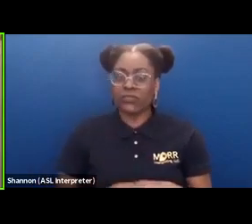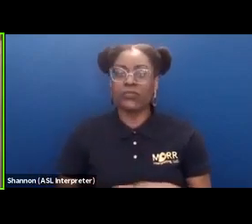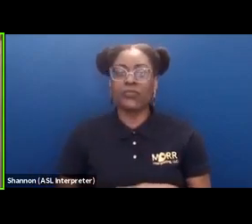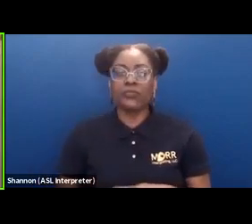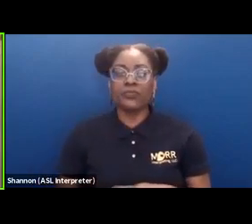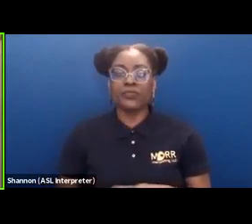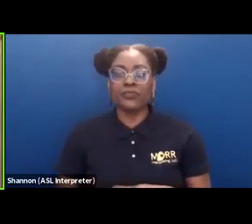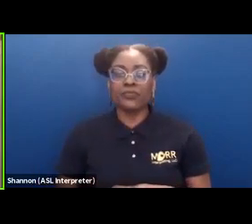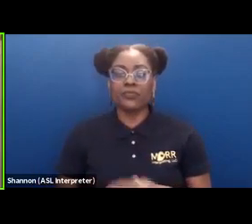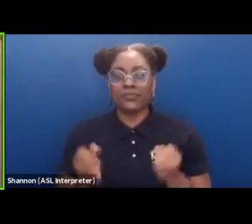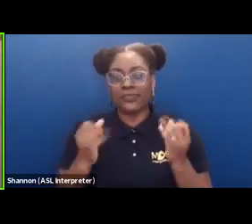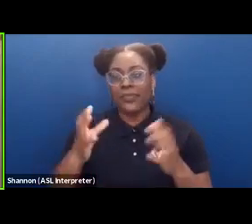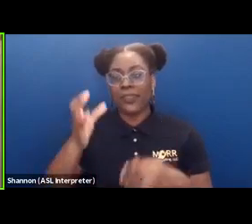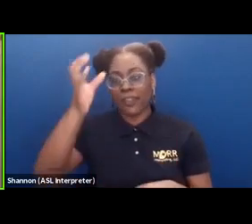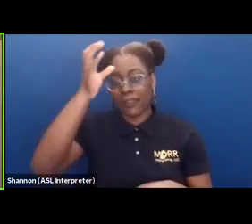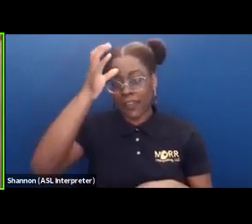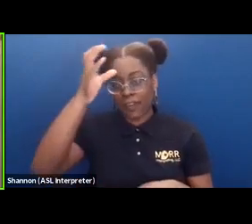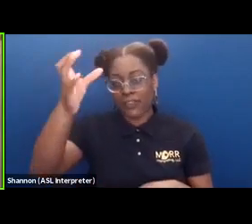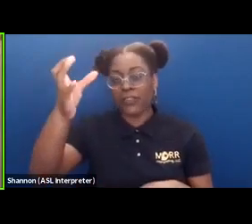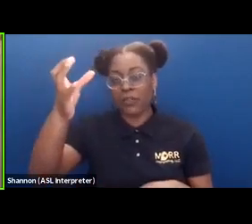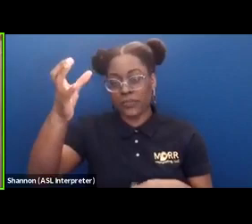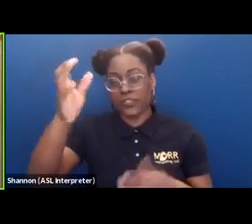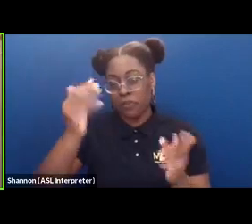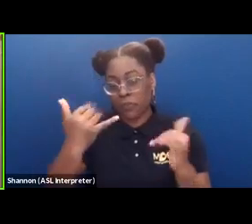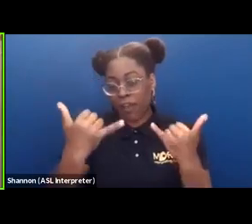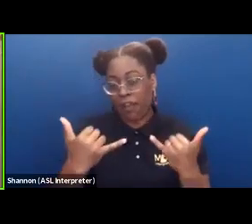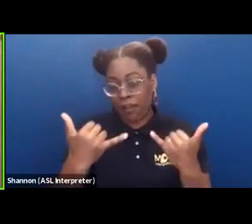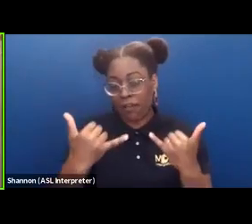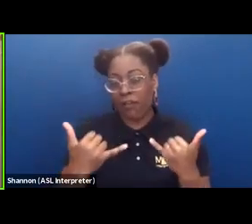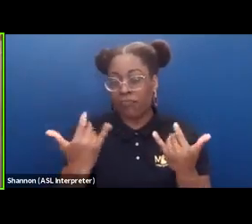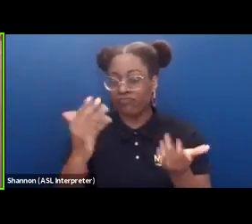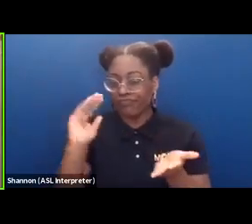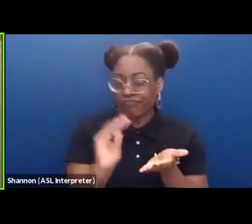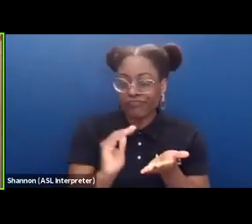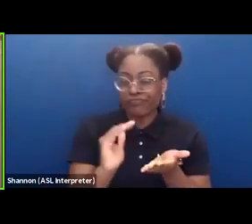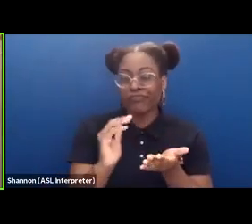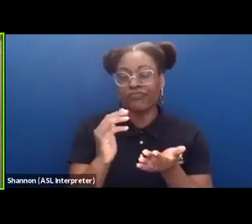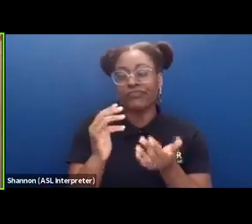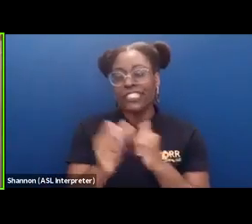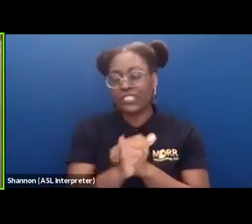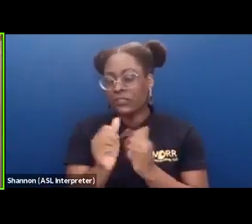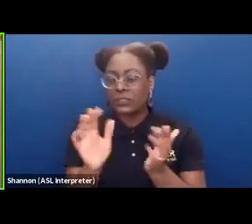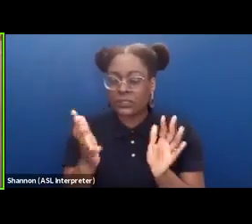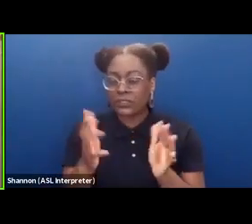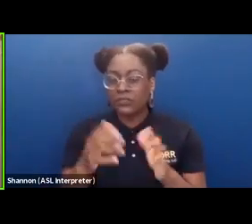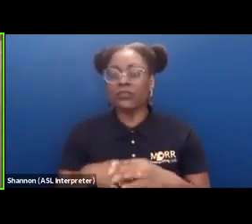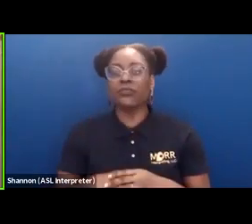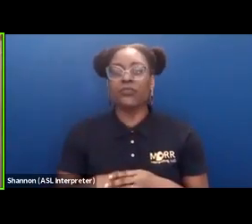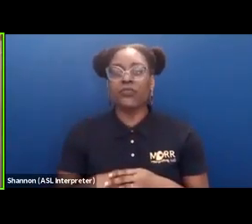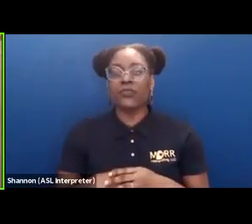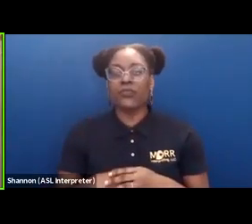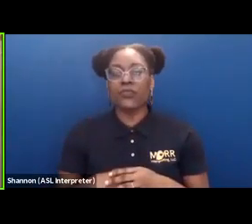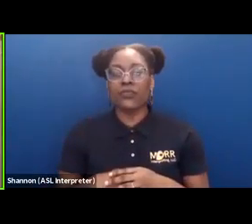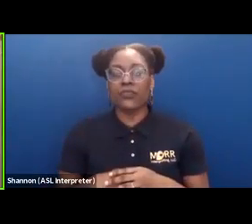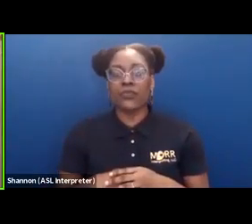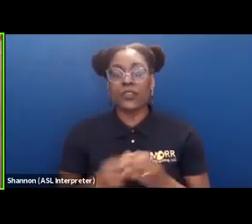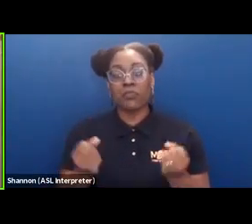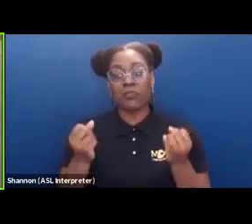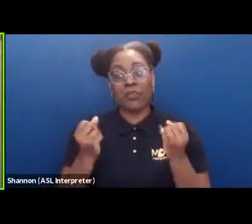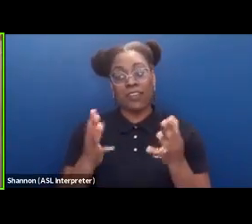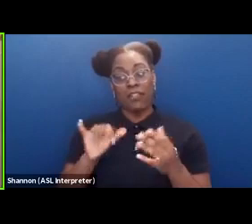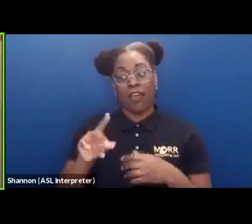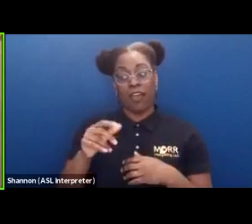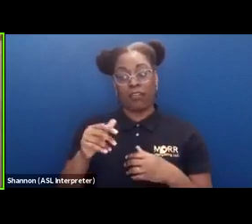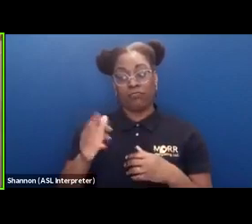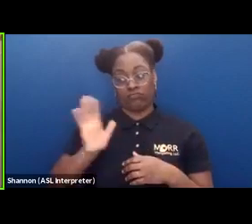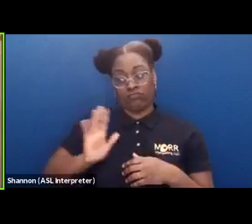of the concepts that we think of in terms of disability now, like in terms of illness, were tied to productivity. So the